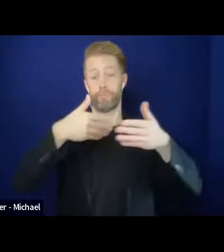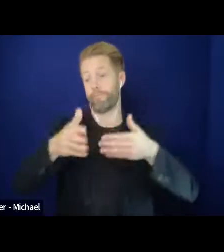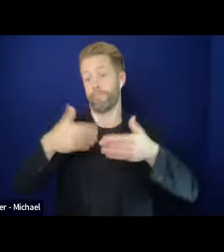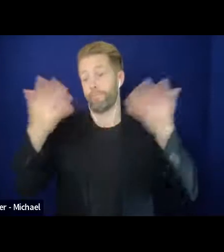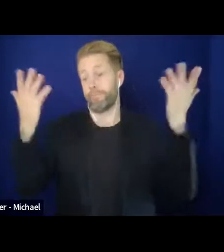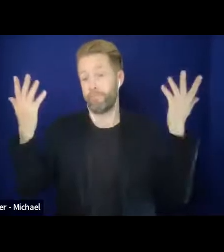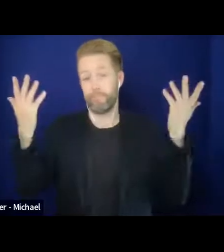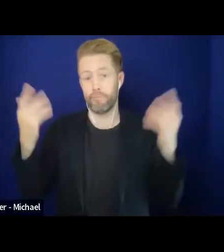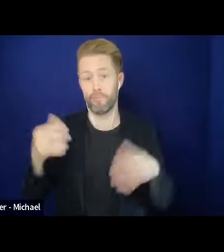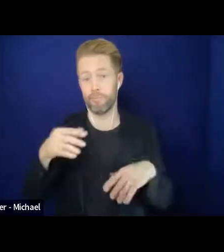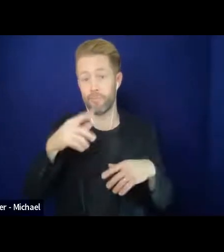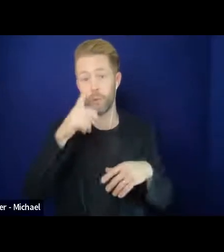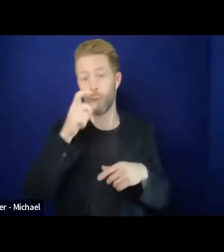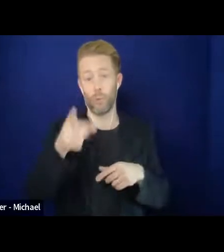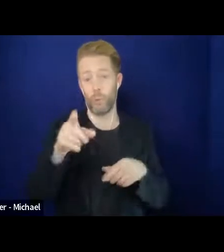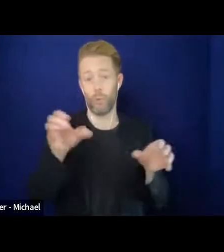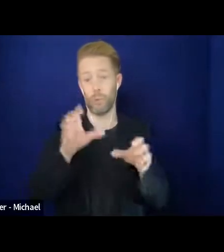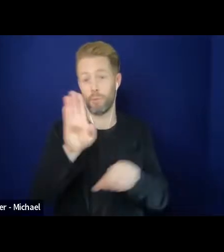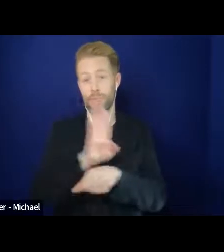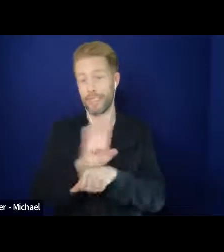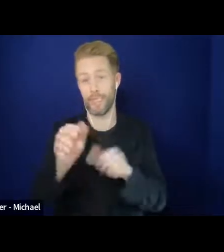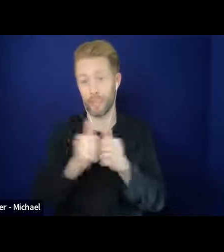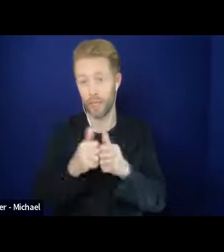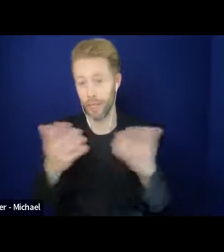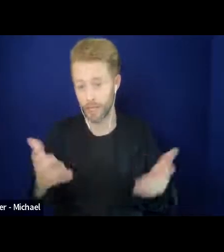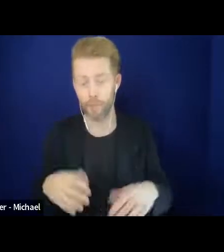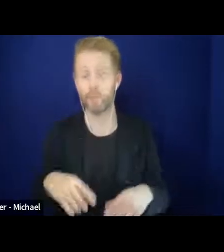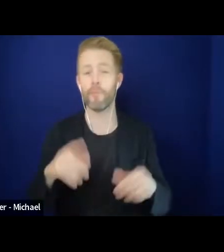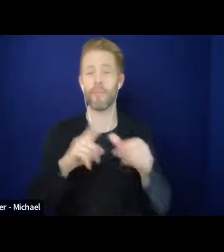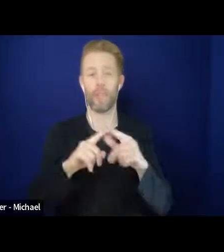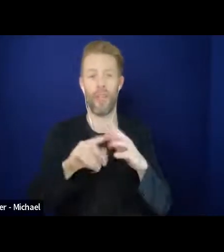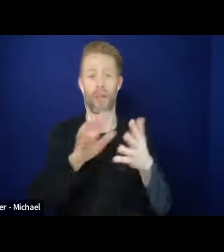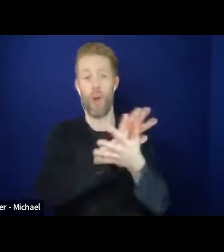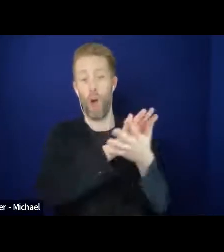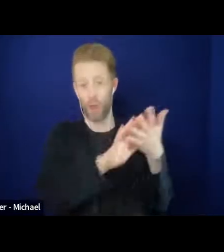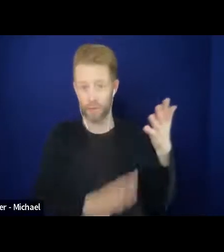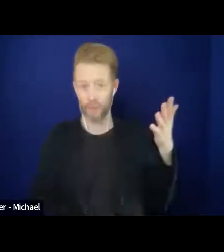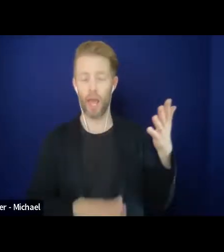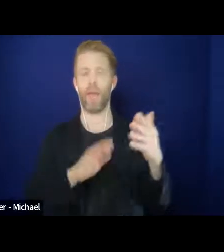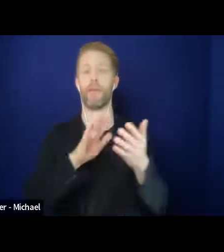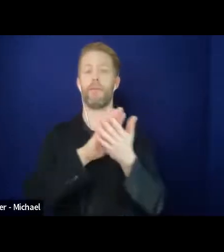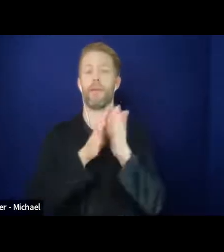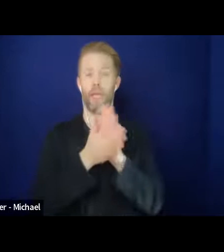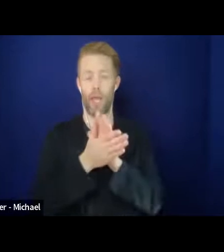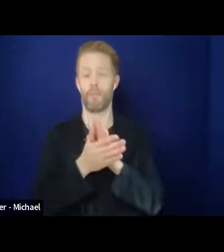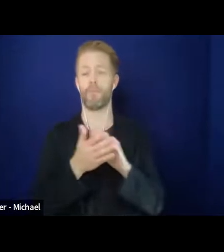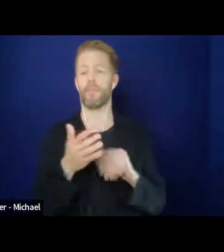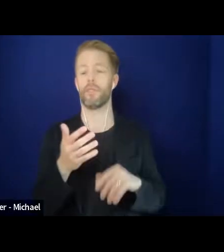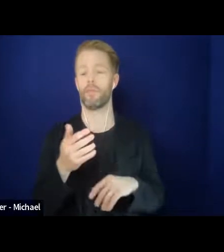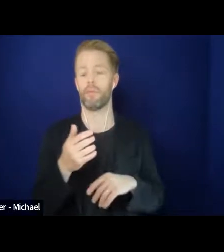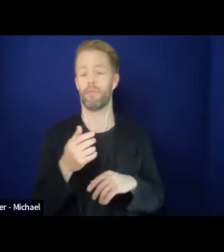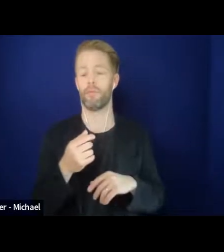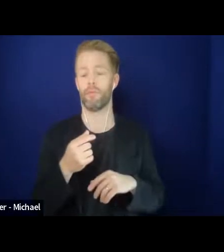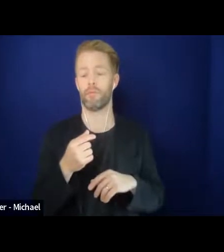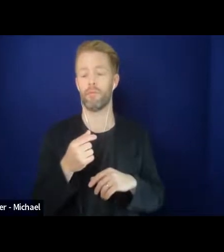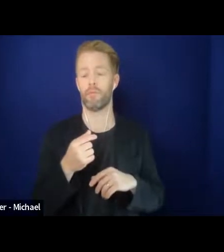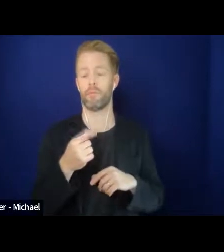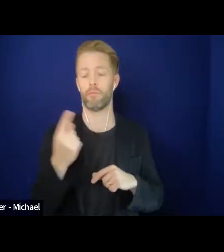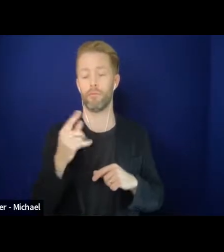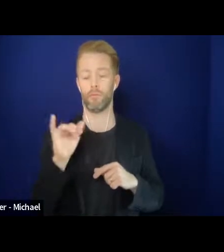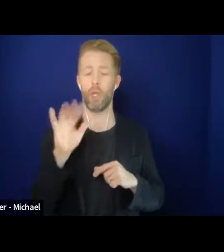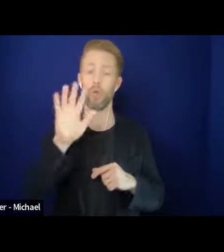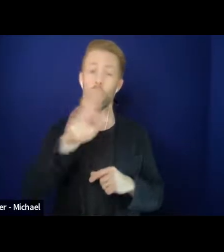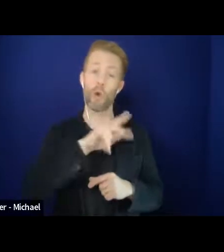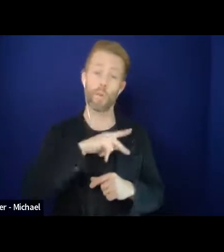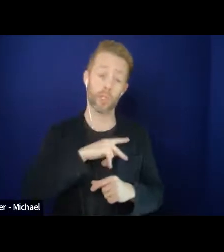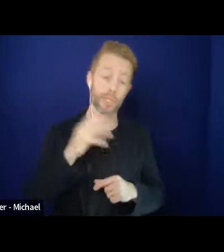be doing direct business with. And then all of that becomes something that puts your personal experience, your